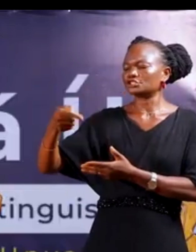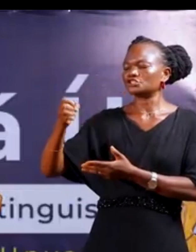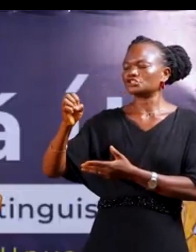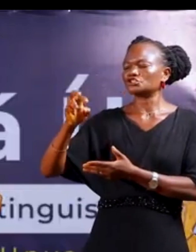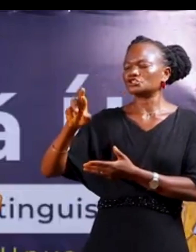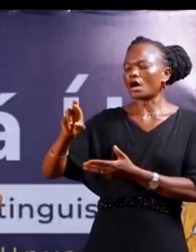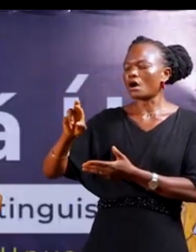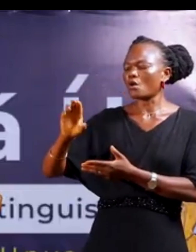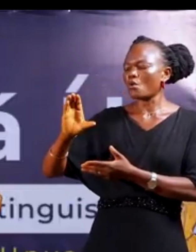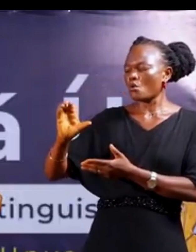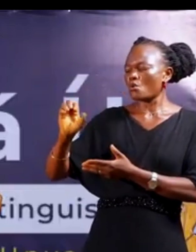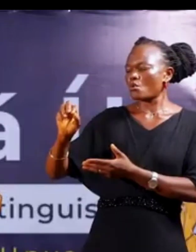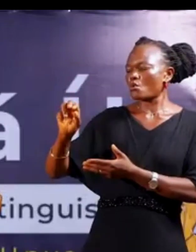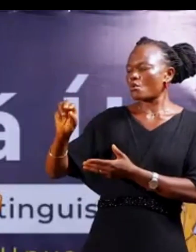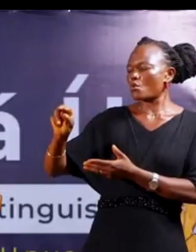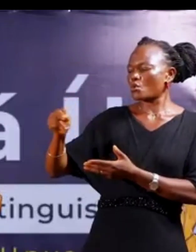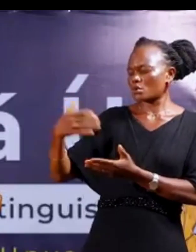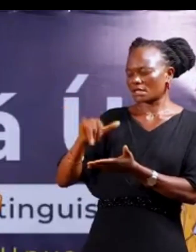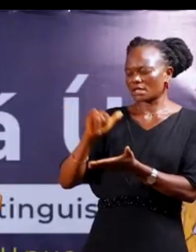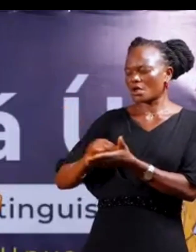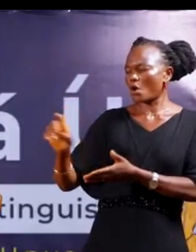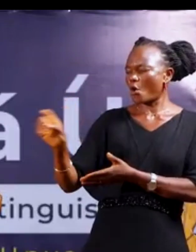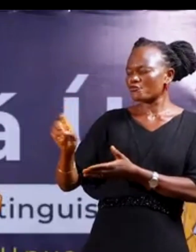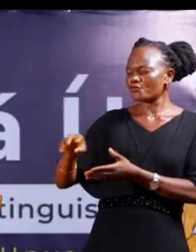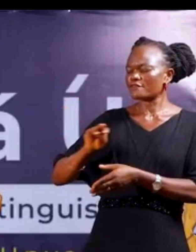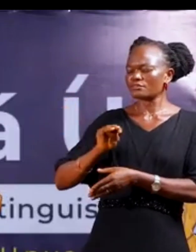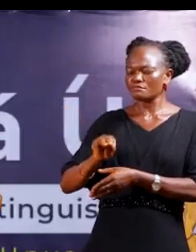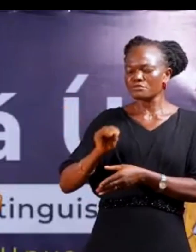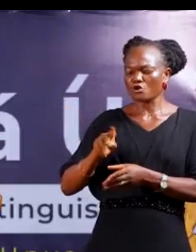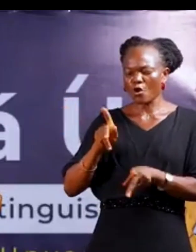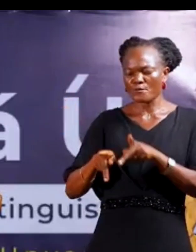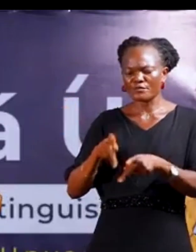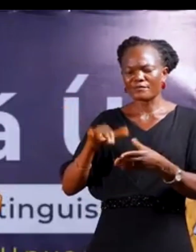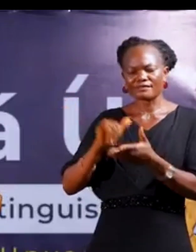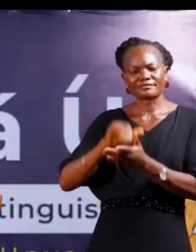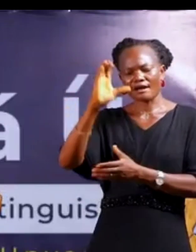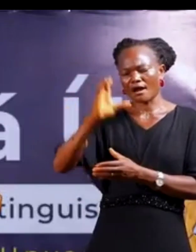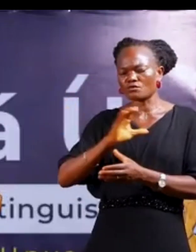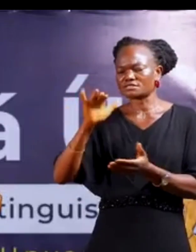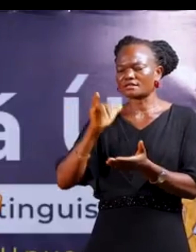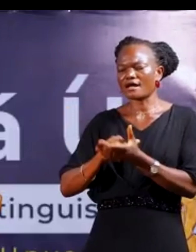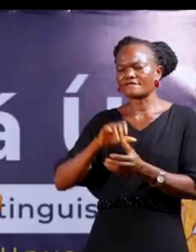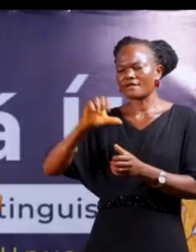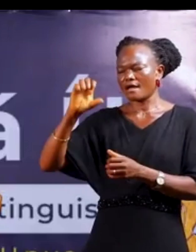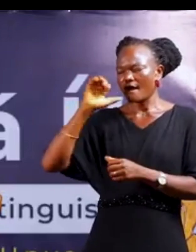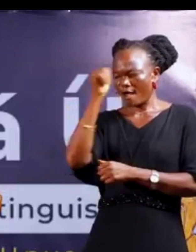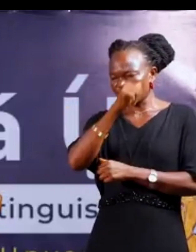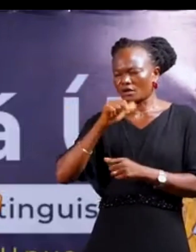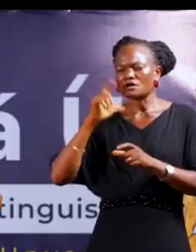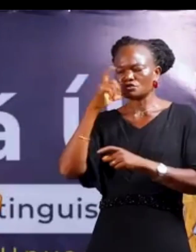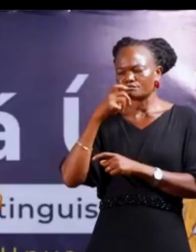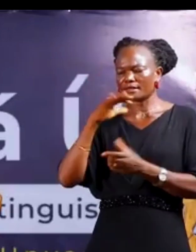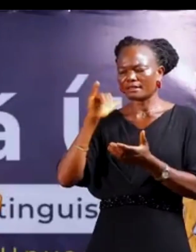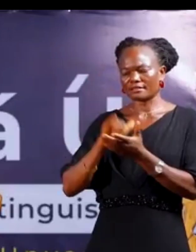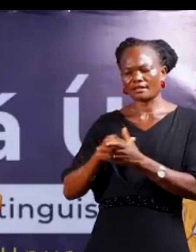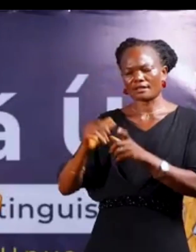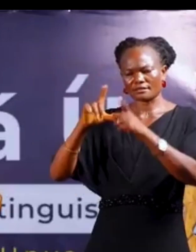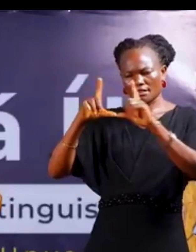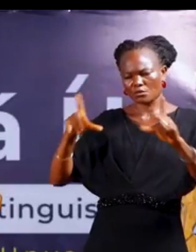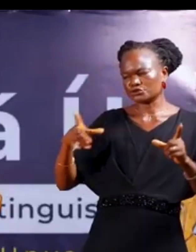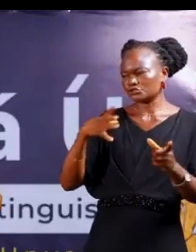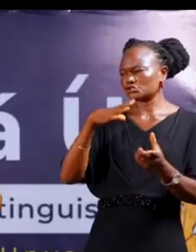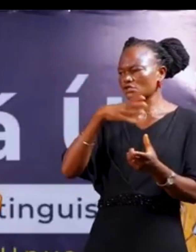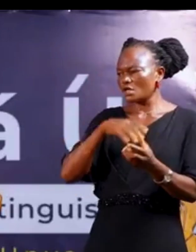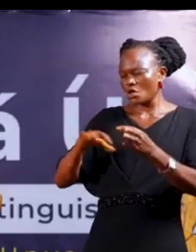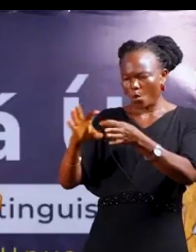There's close to 100 million people across sub-Saharan Africa speak these languages or related